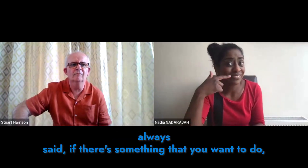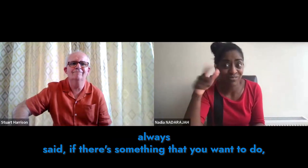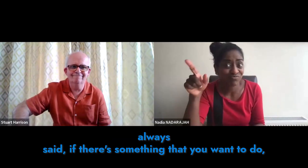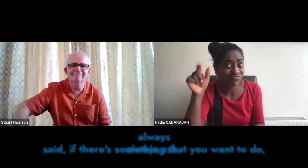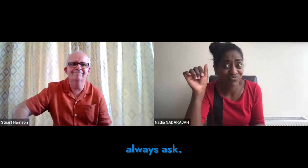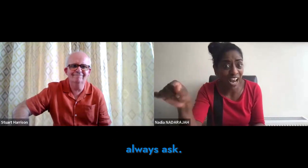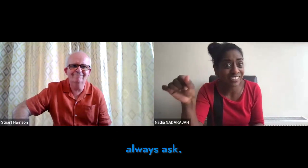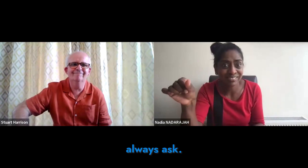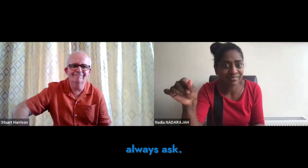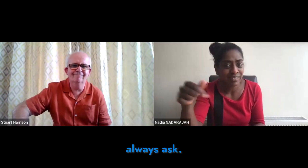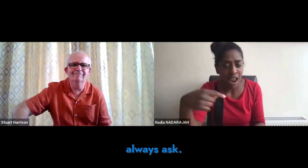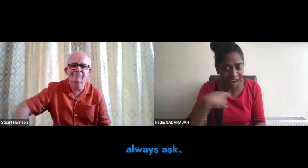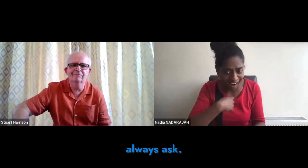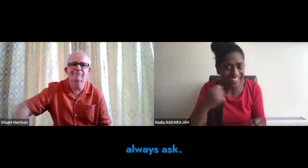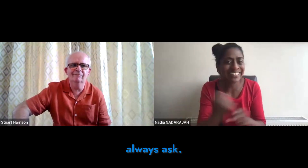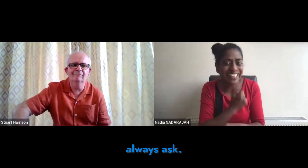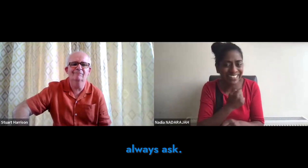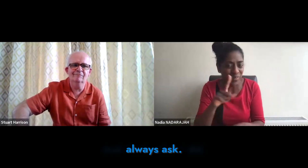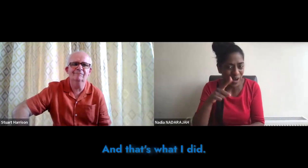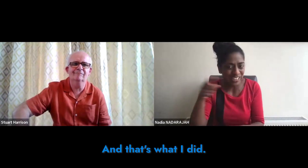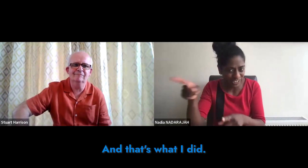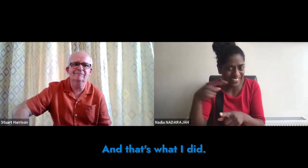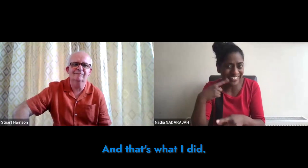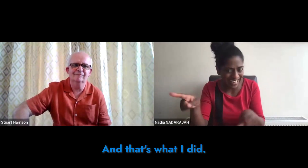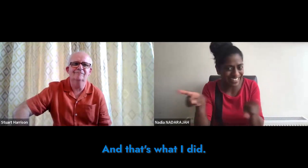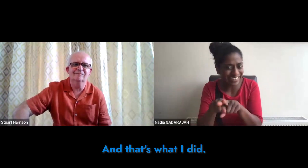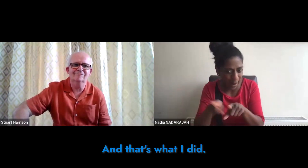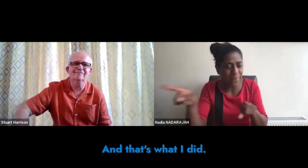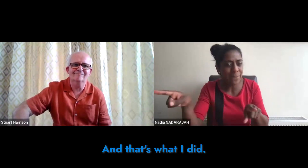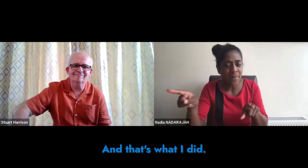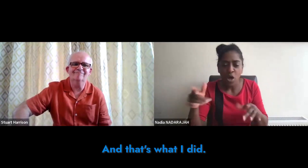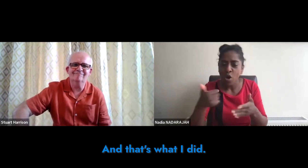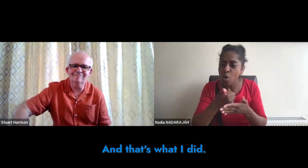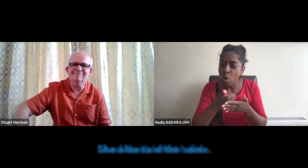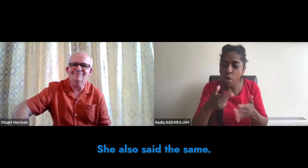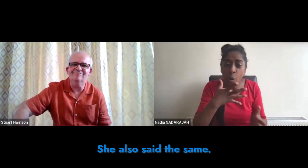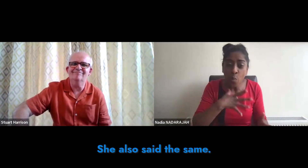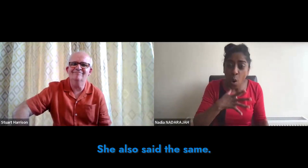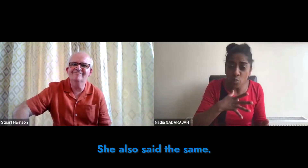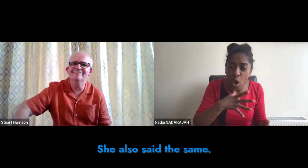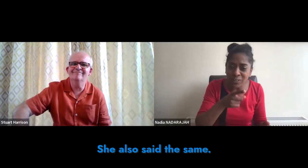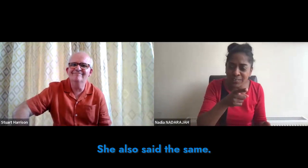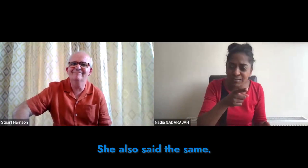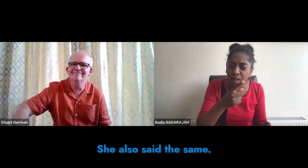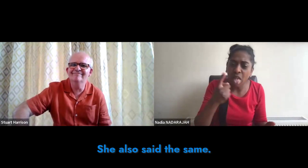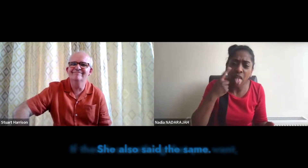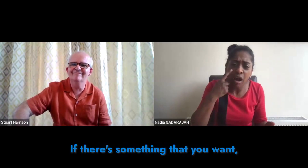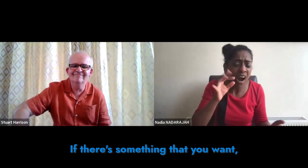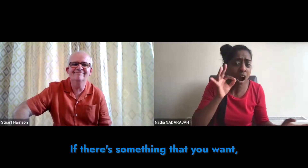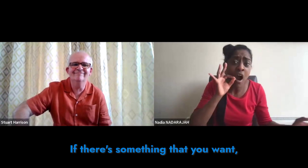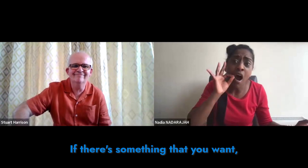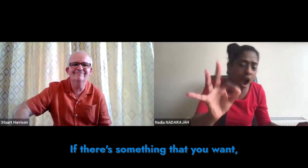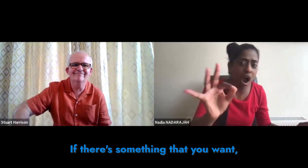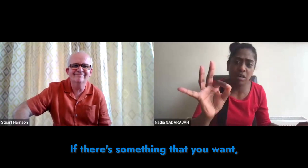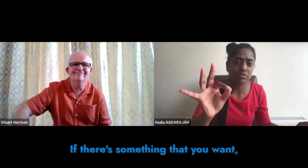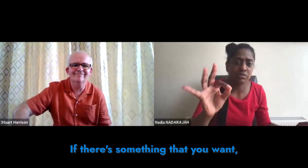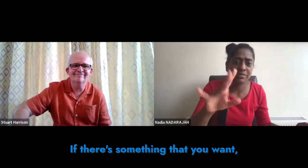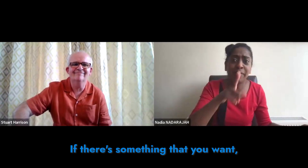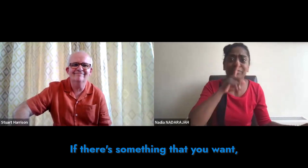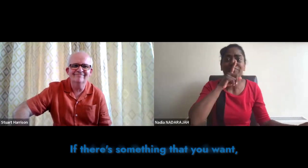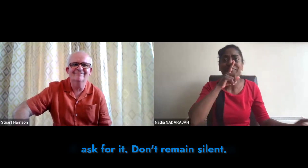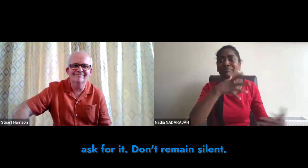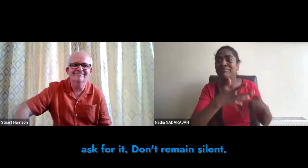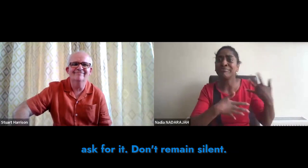do, always ask. And that's what I did. She also said the same. If there's something that you